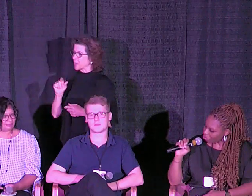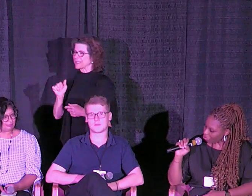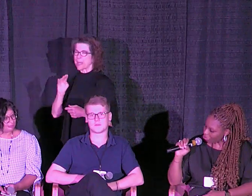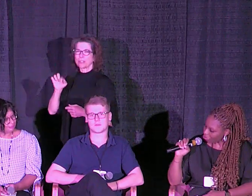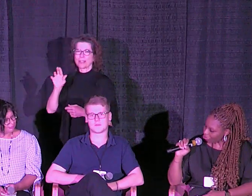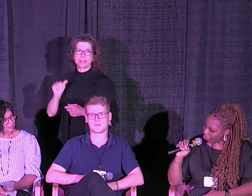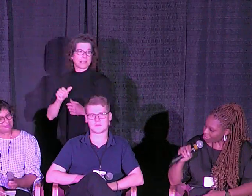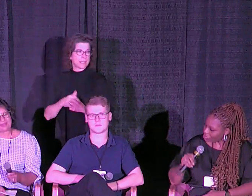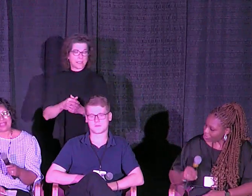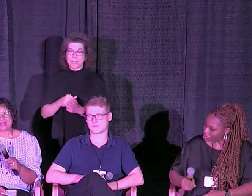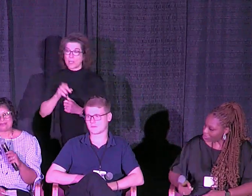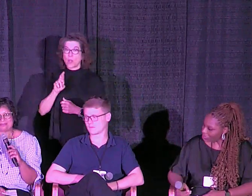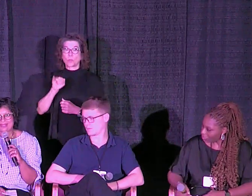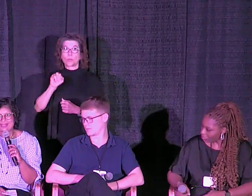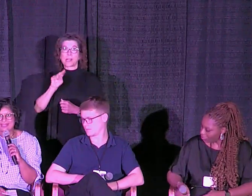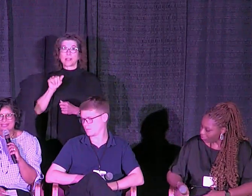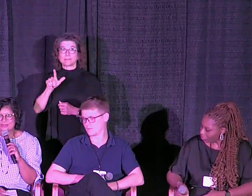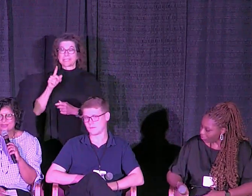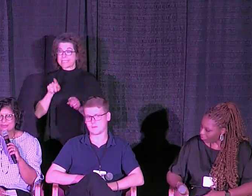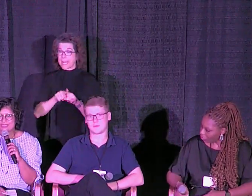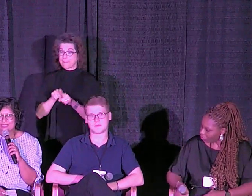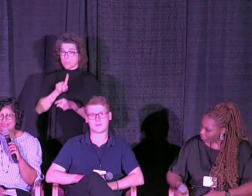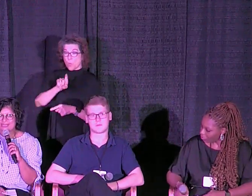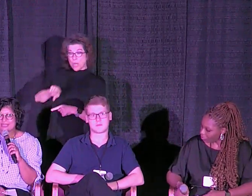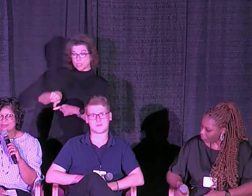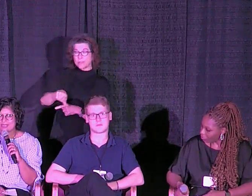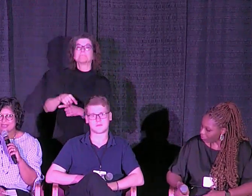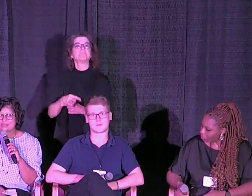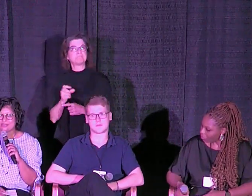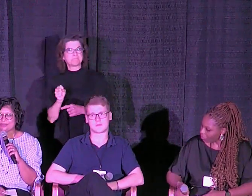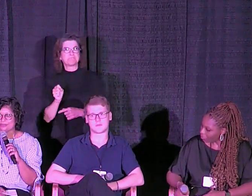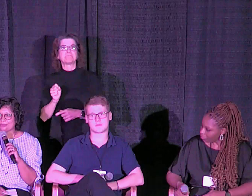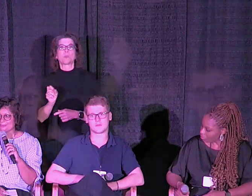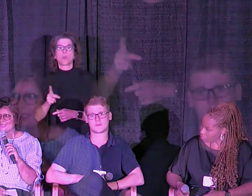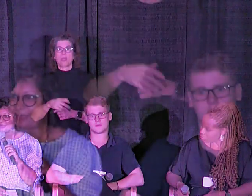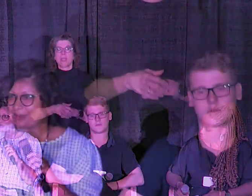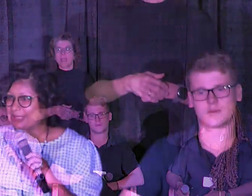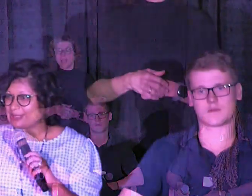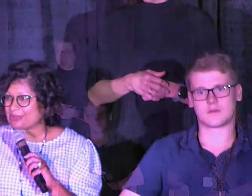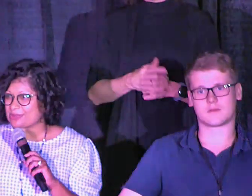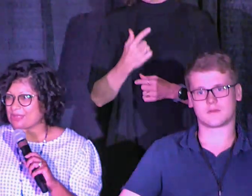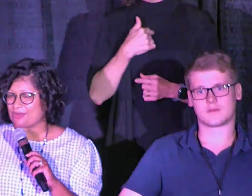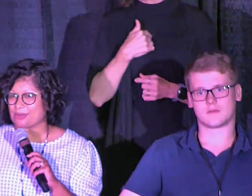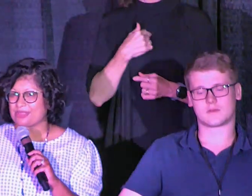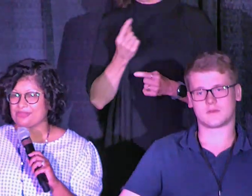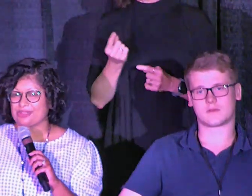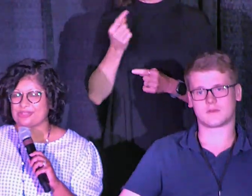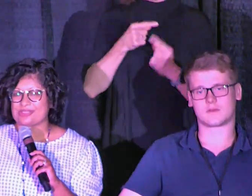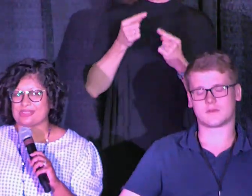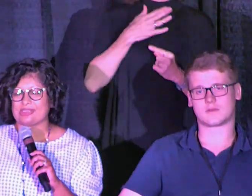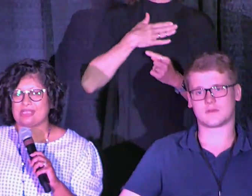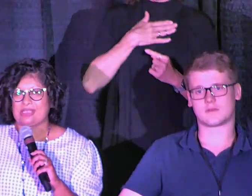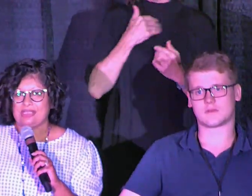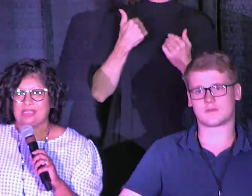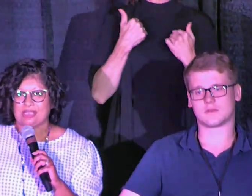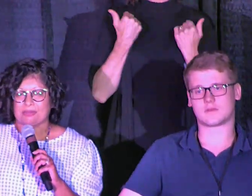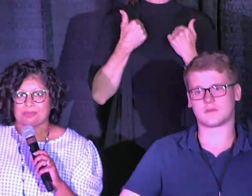Rinal, same question. So I'm going to take it back to my early years and my formative years